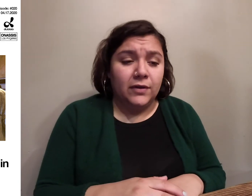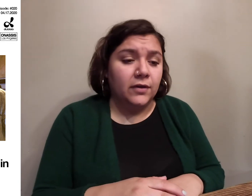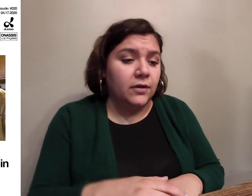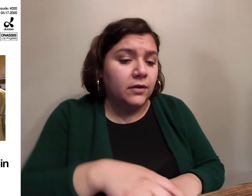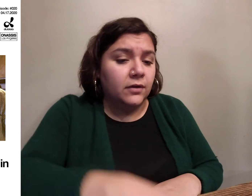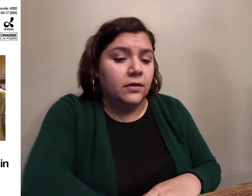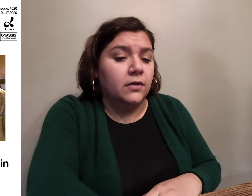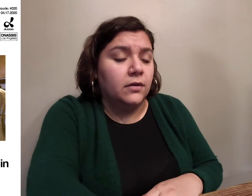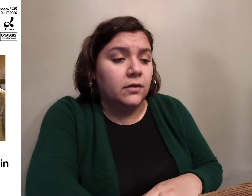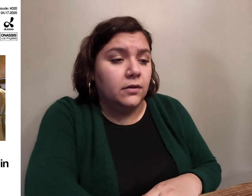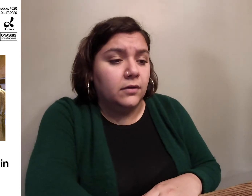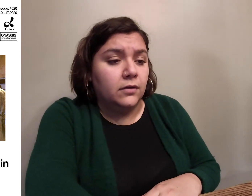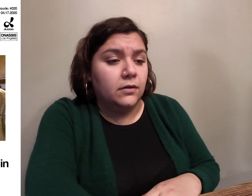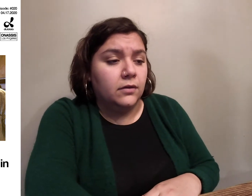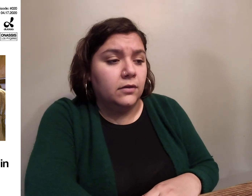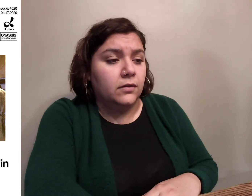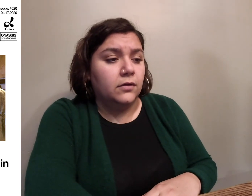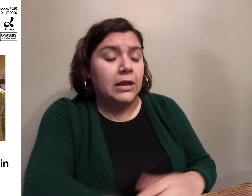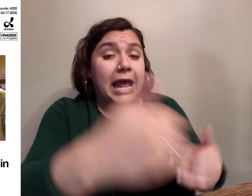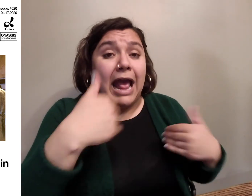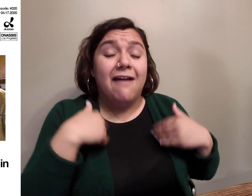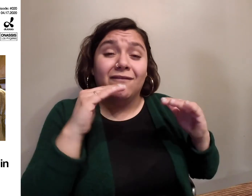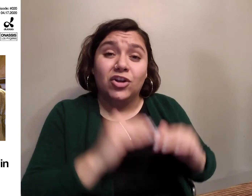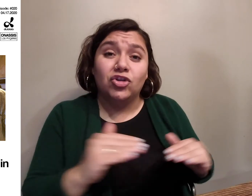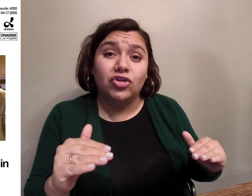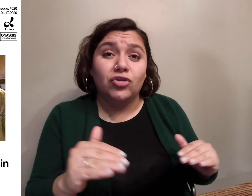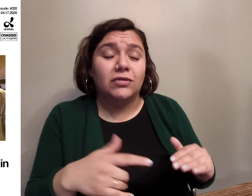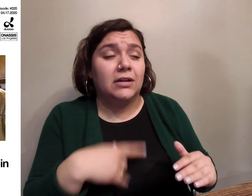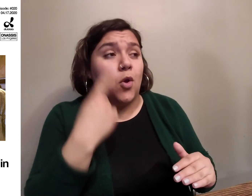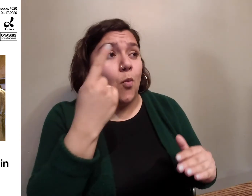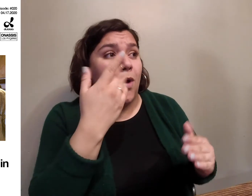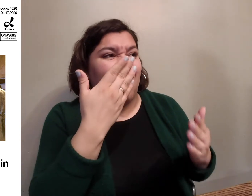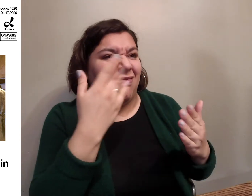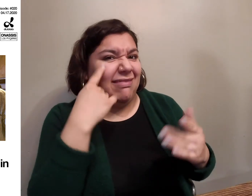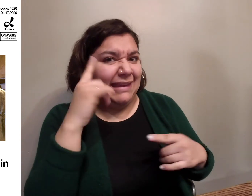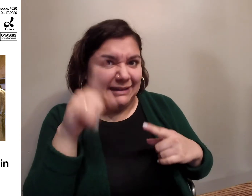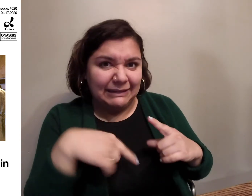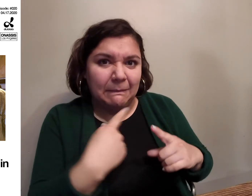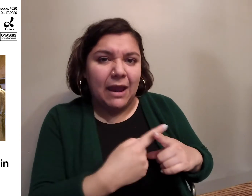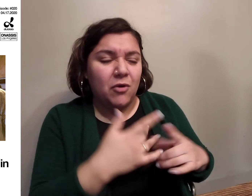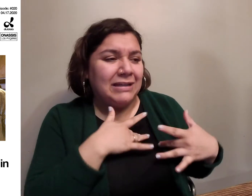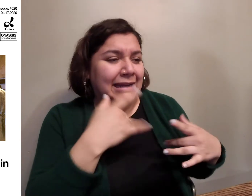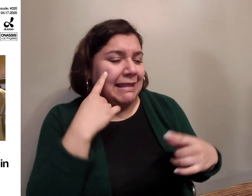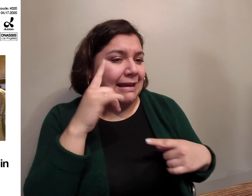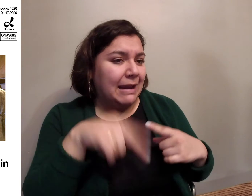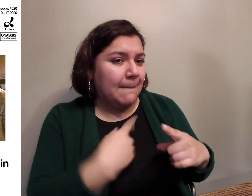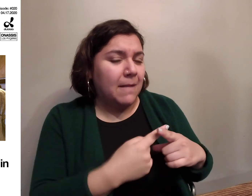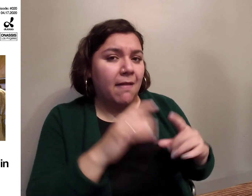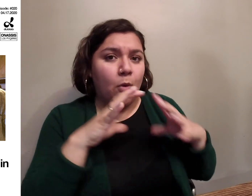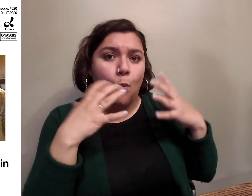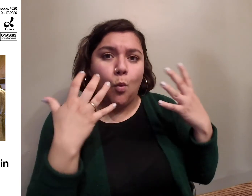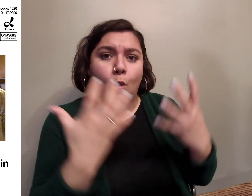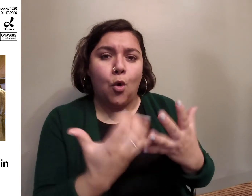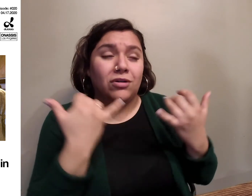Having children, when one thinks about, what world we're passing on,